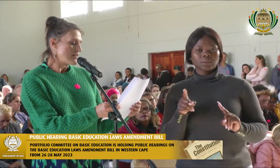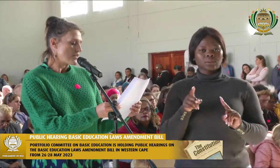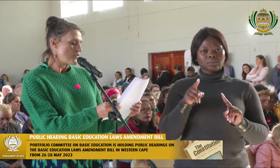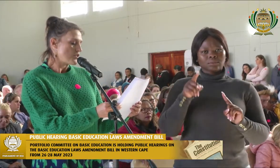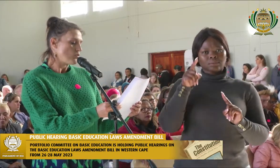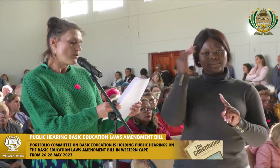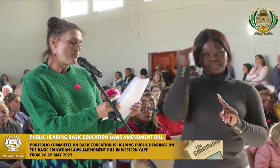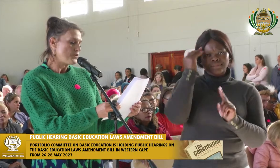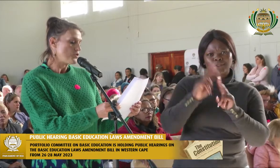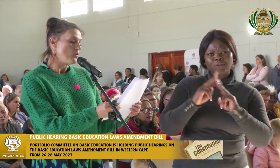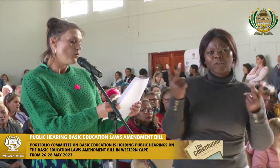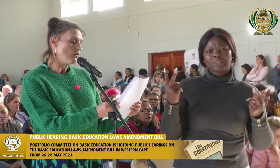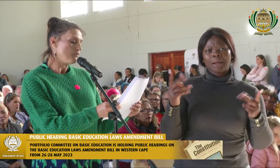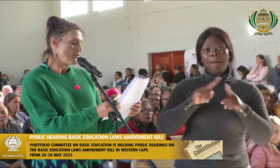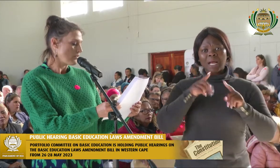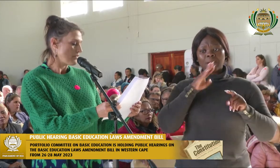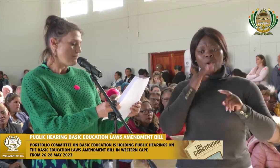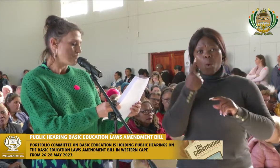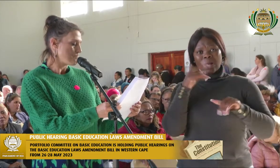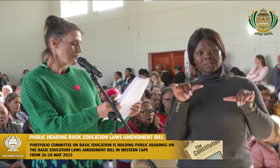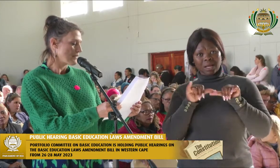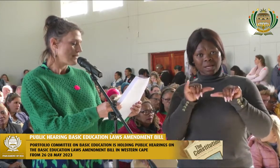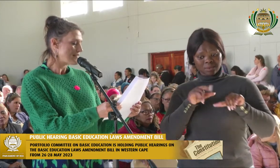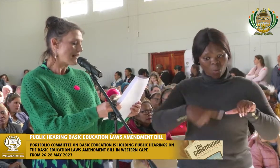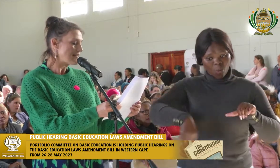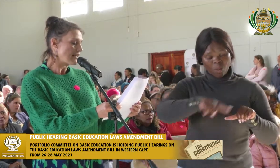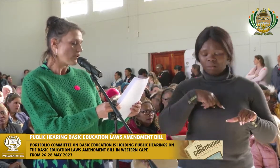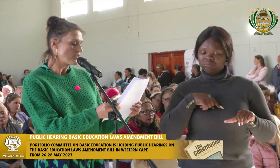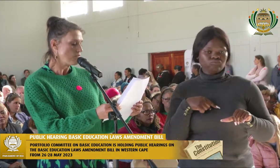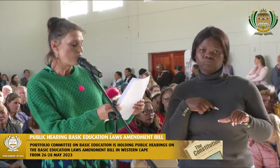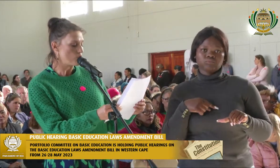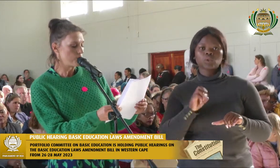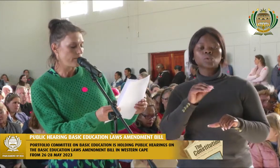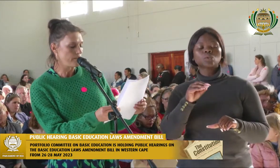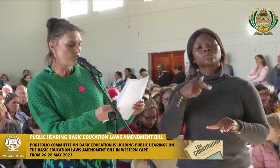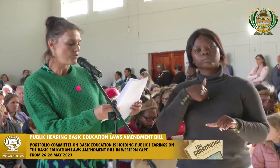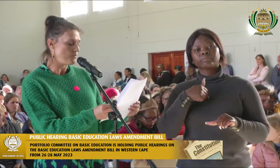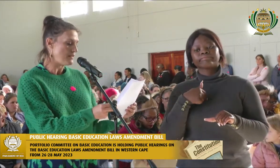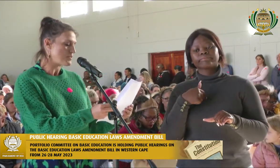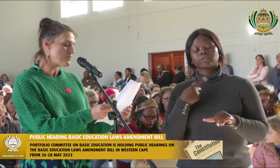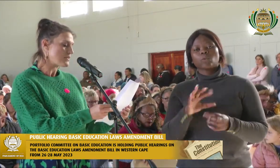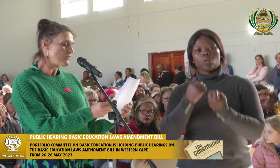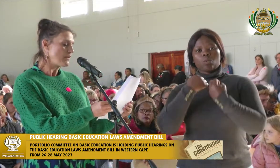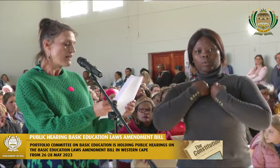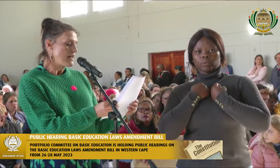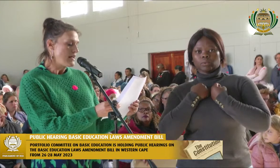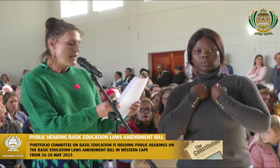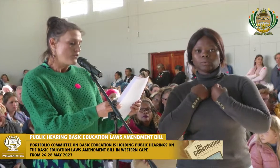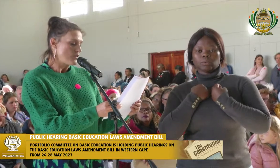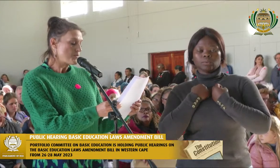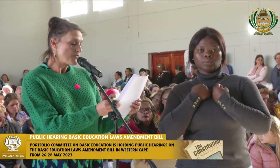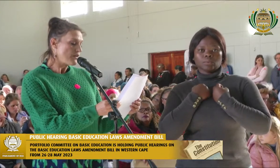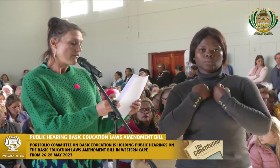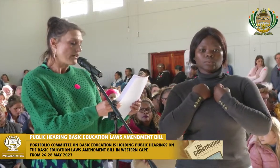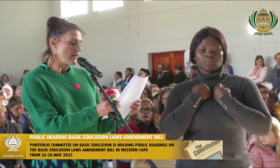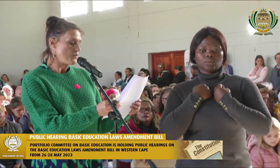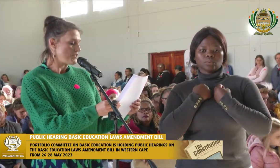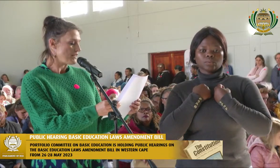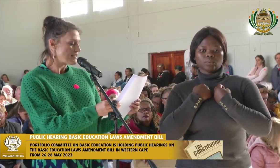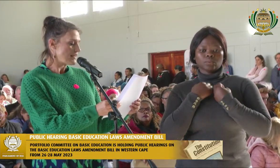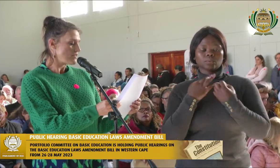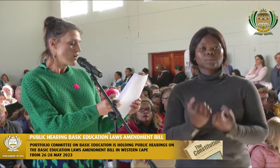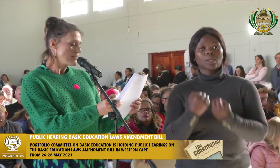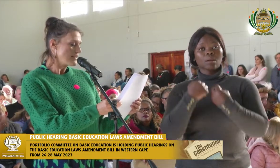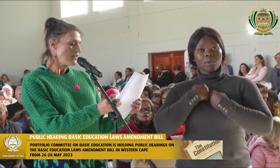A one-size-fits-all approach will fault them. The state cannot enforce parents to be to a specific curriculum